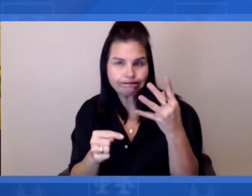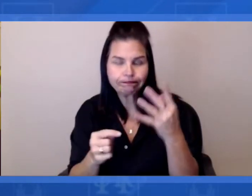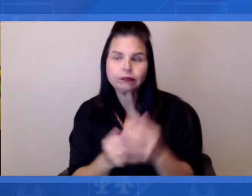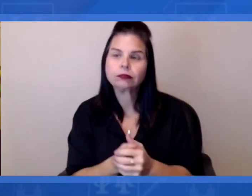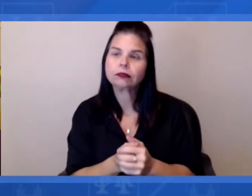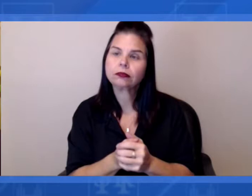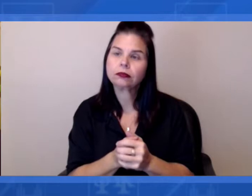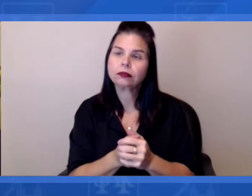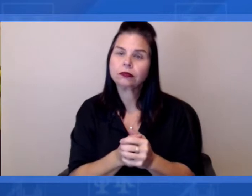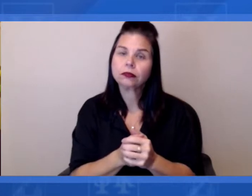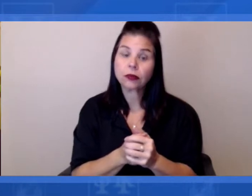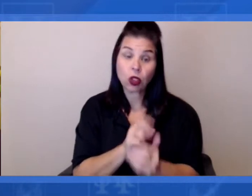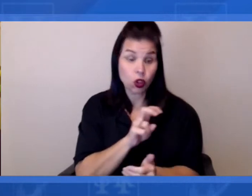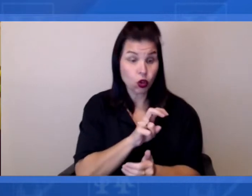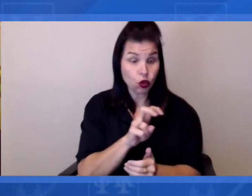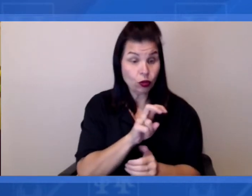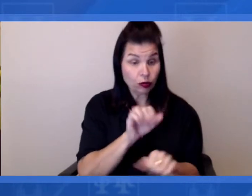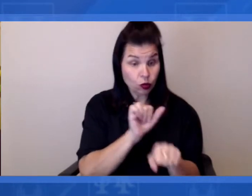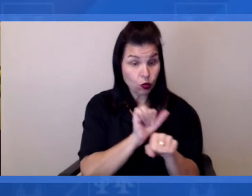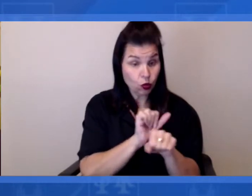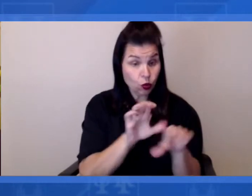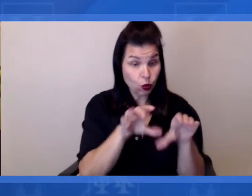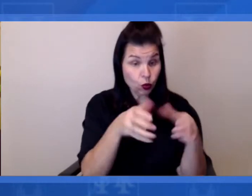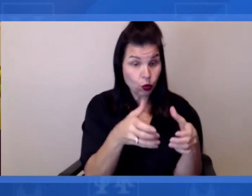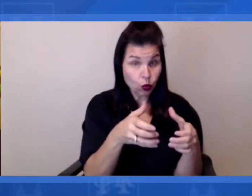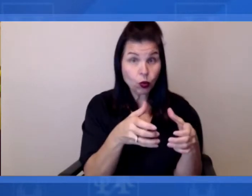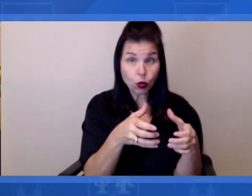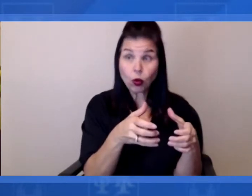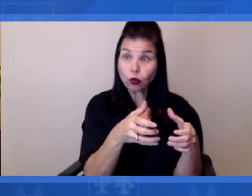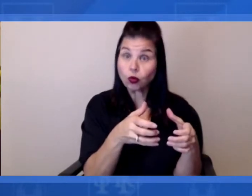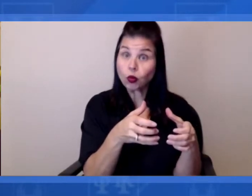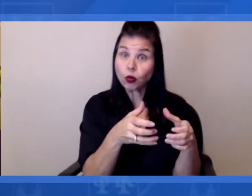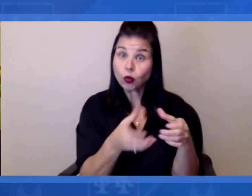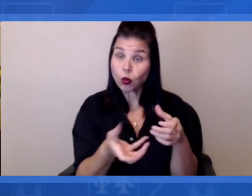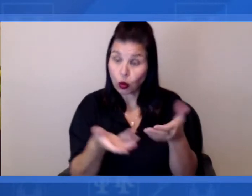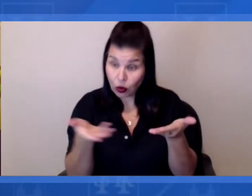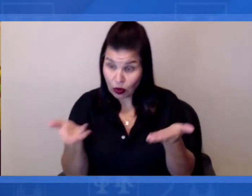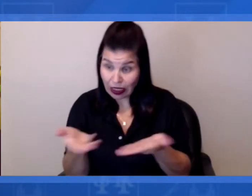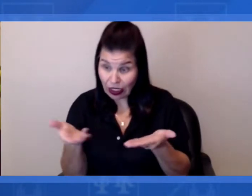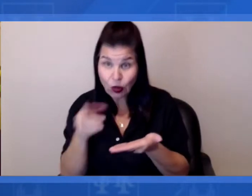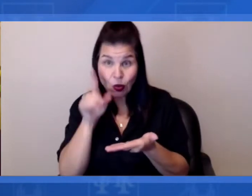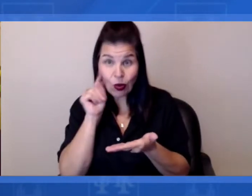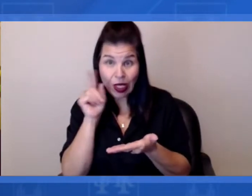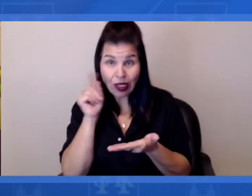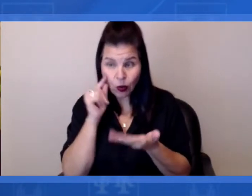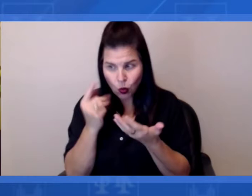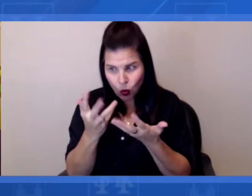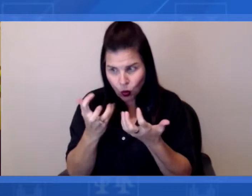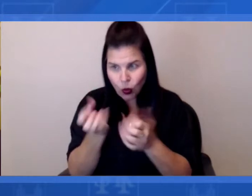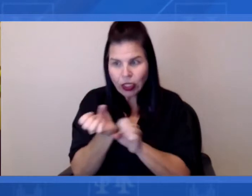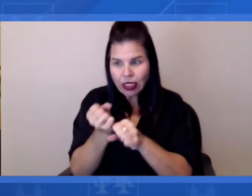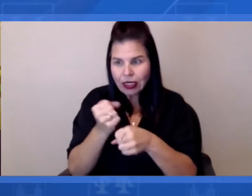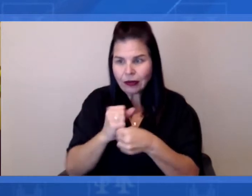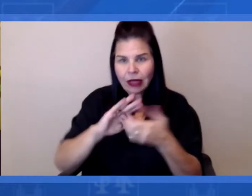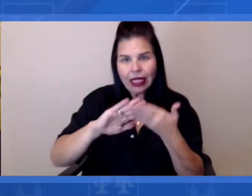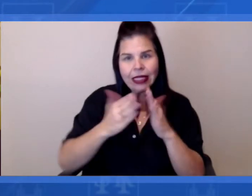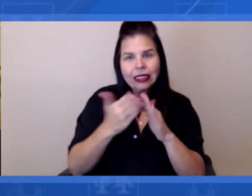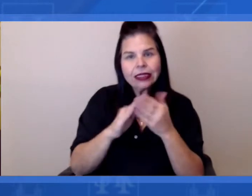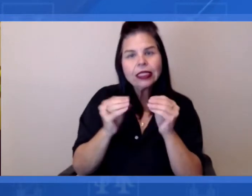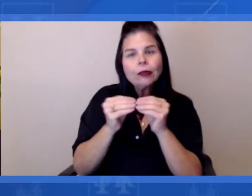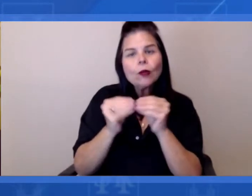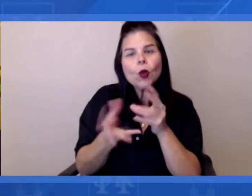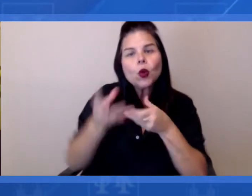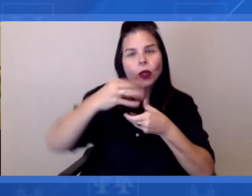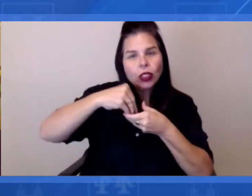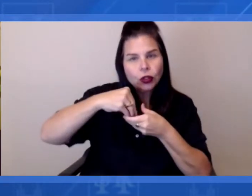At the Transportation Working Group, we are a group of Hamiltonians working to make our city more accessible and inclusive for